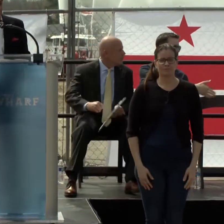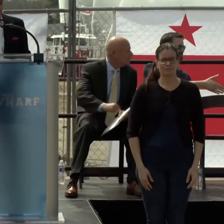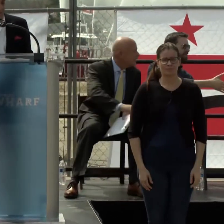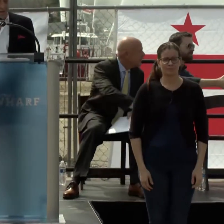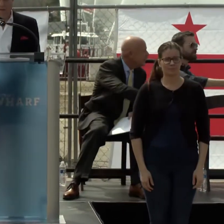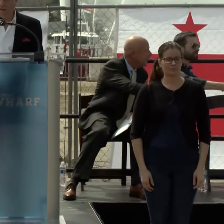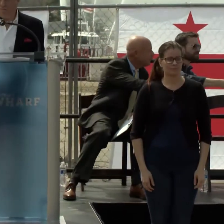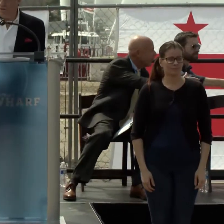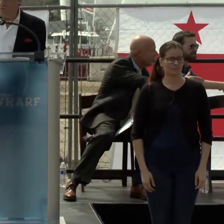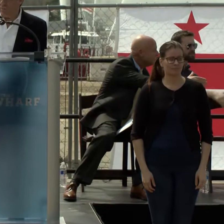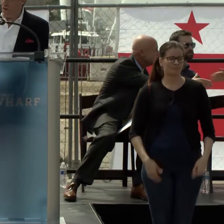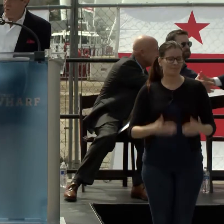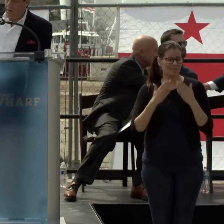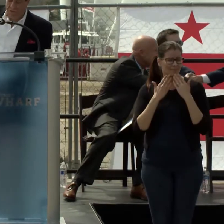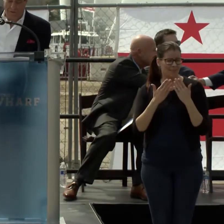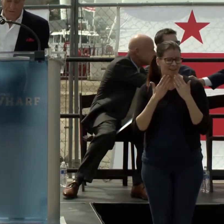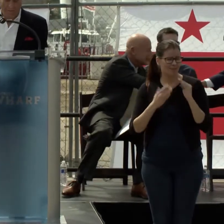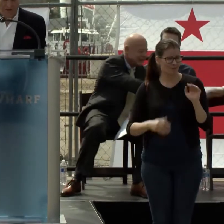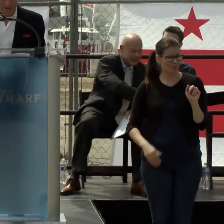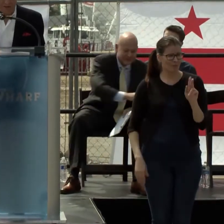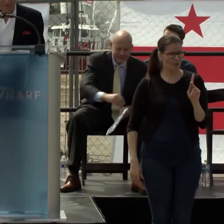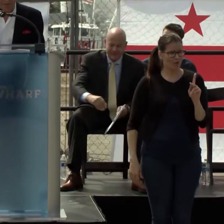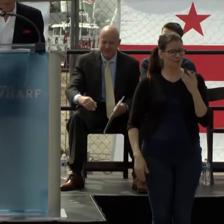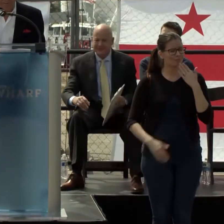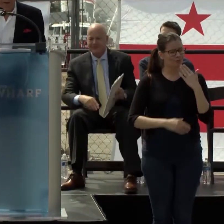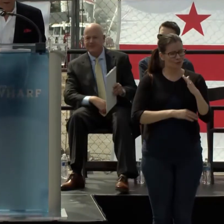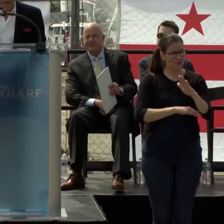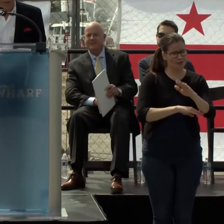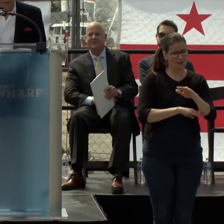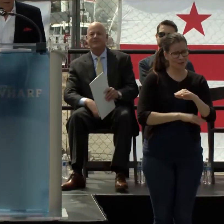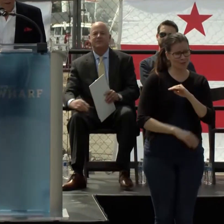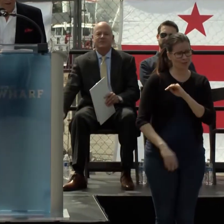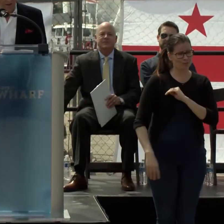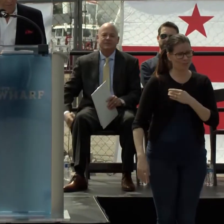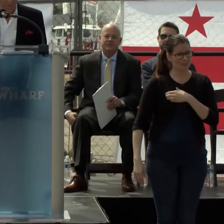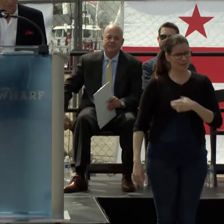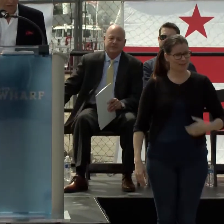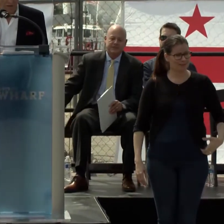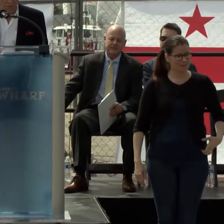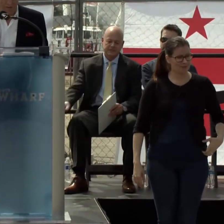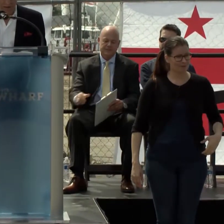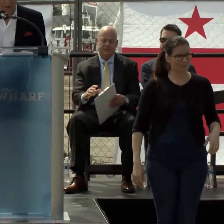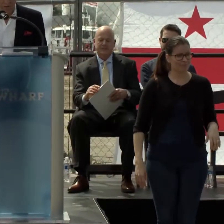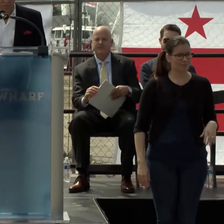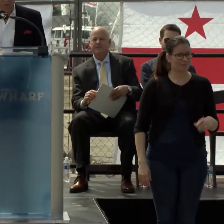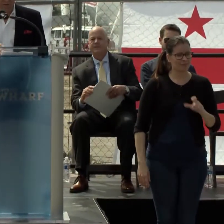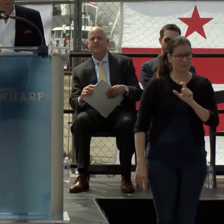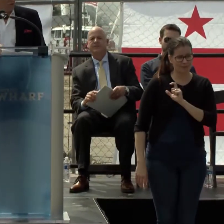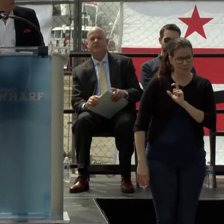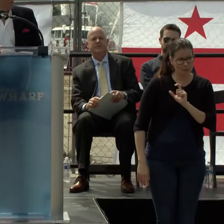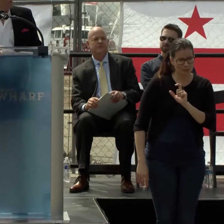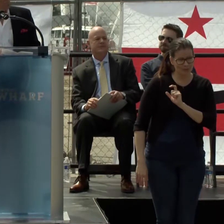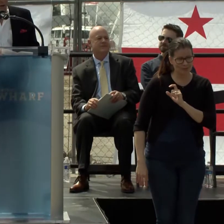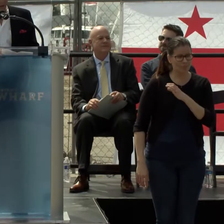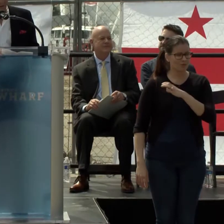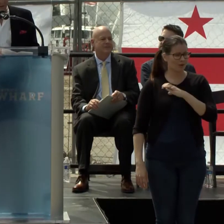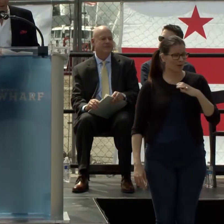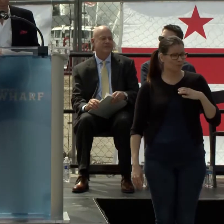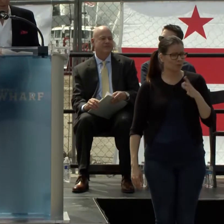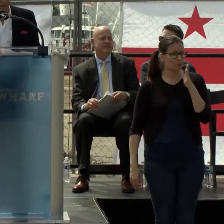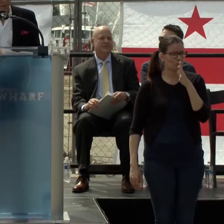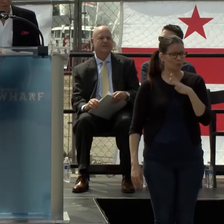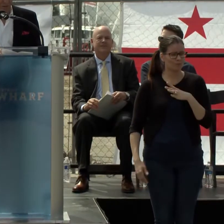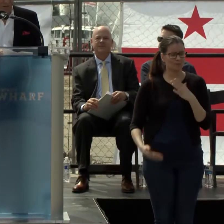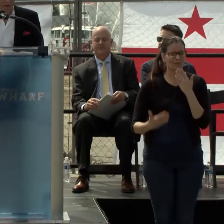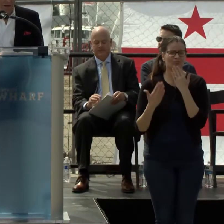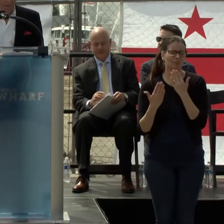Thank you, Mark. Good afternoon, Mayor Bowser, Deputy Mayor Kenner, Congresswoman Ellen Holmes Norton, Charles, Mark,